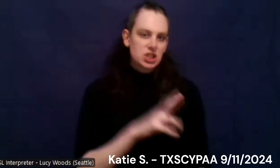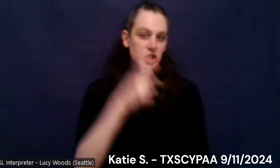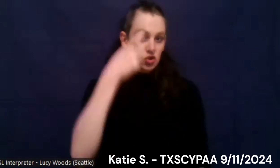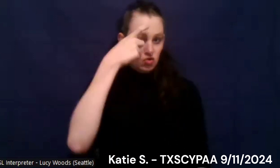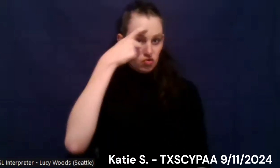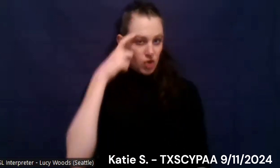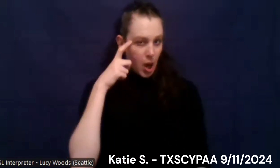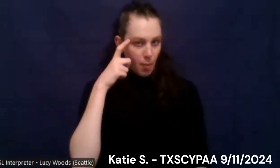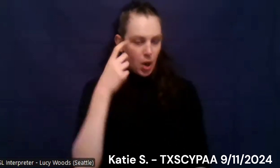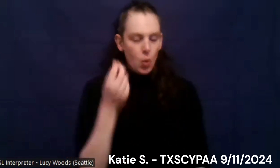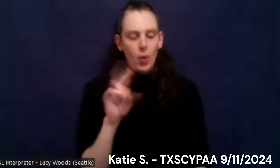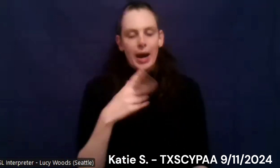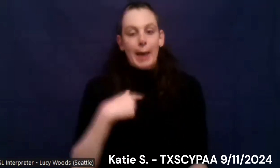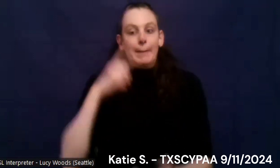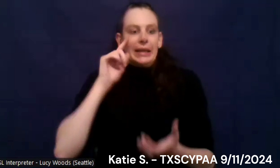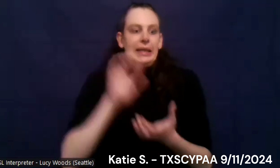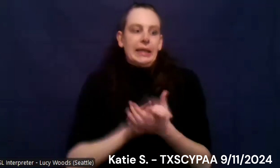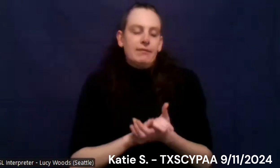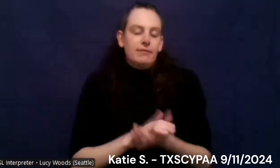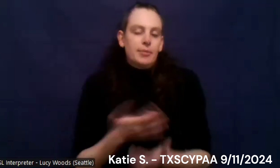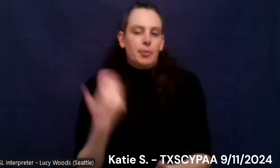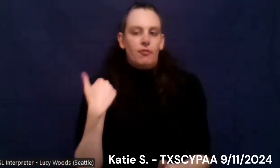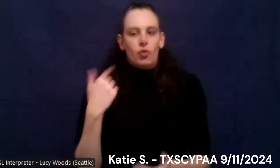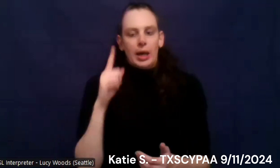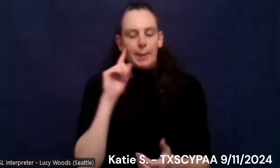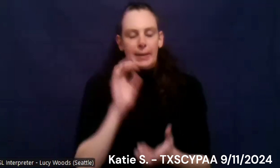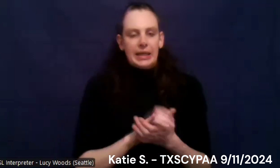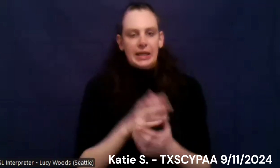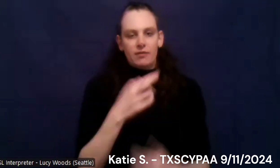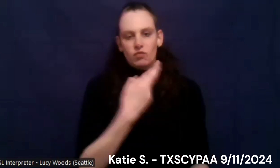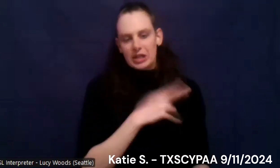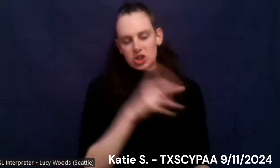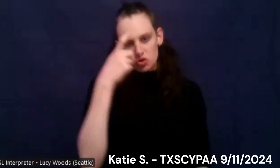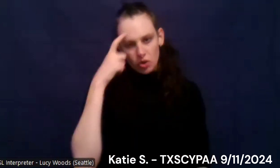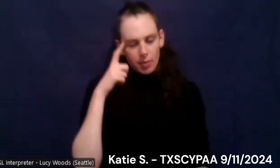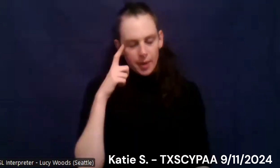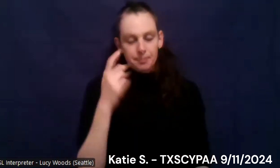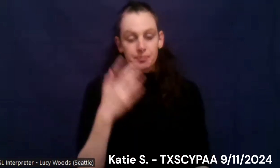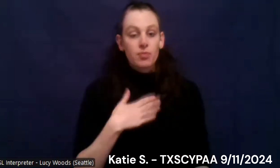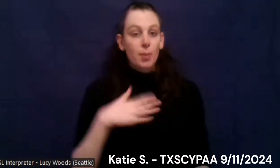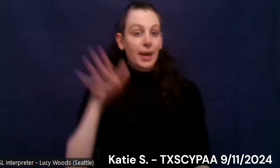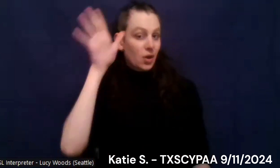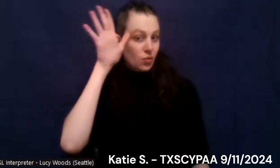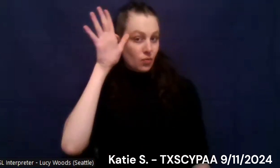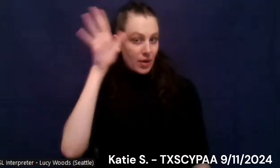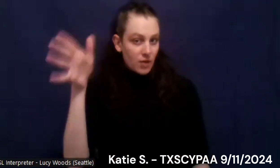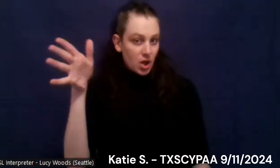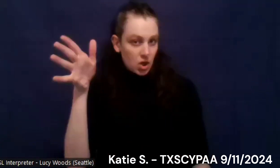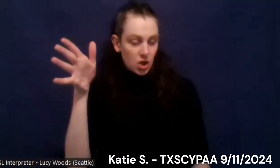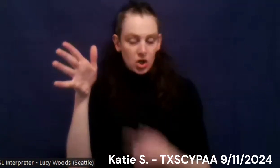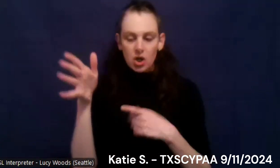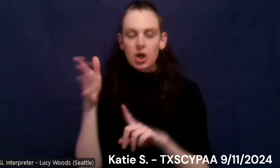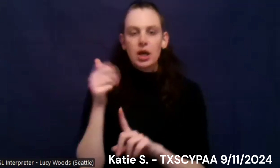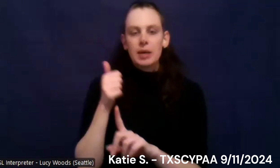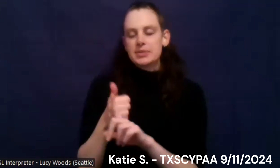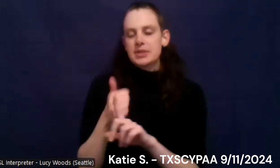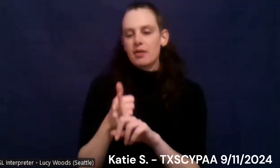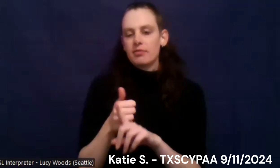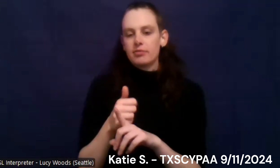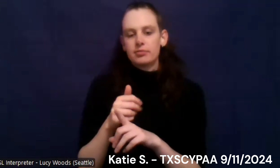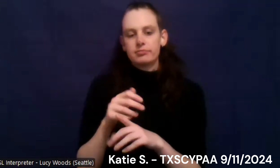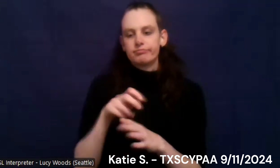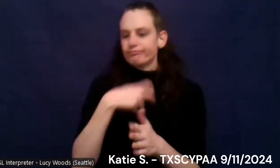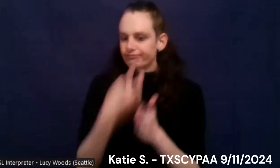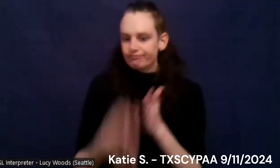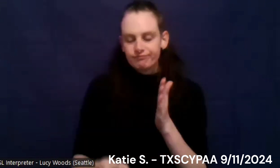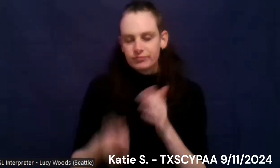convinced myself. I basically my grandfather was really big into the Catholic Church, and I have nothing against the